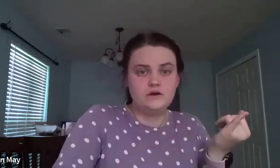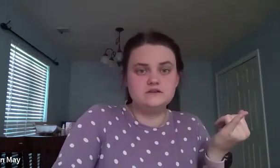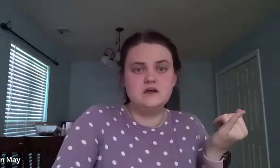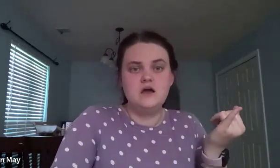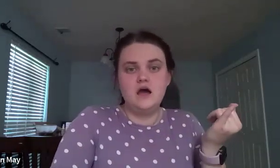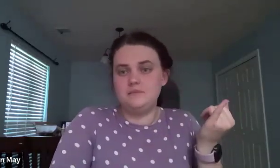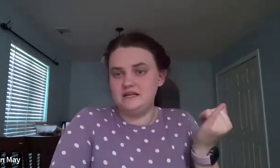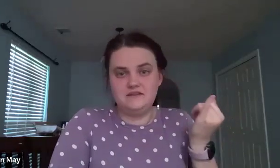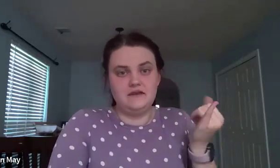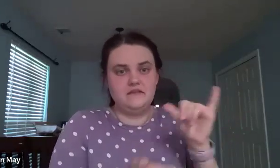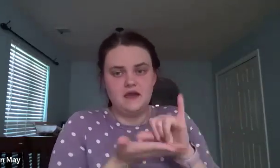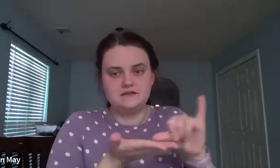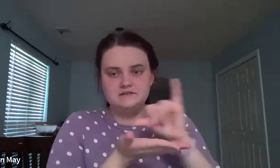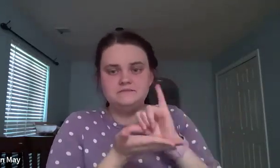oils, anything like that.